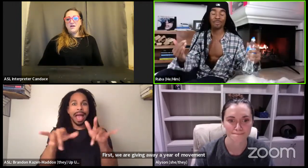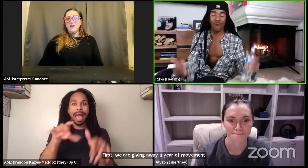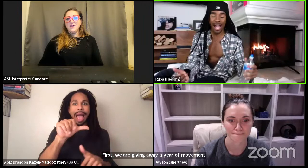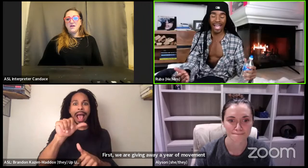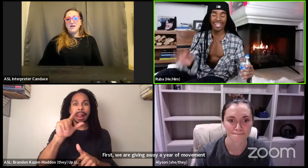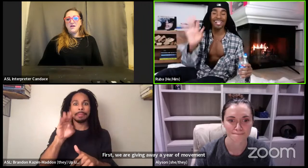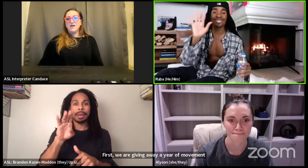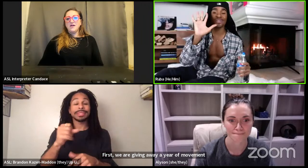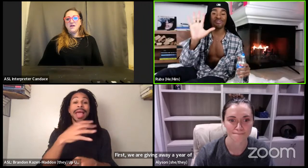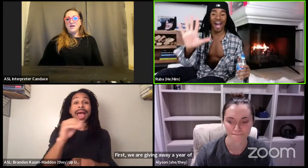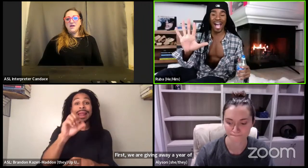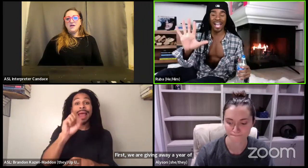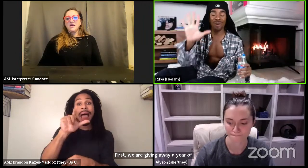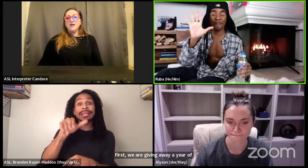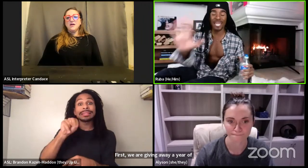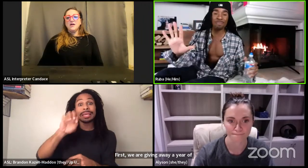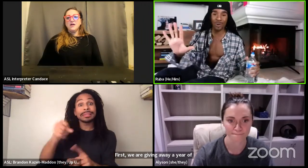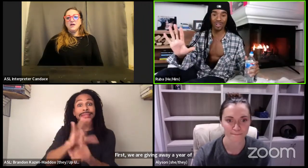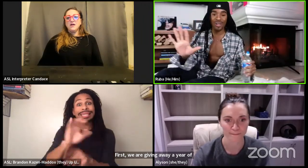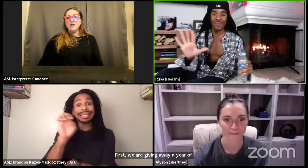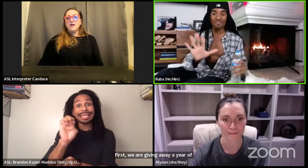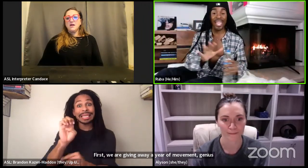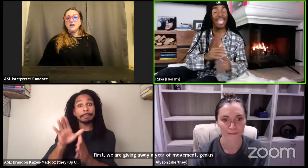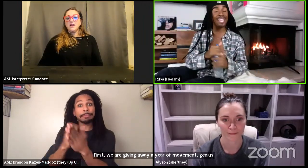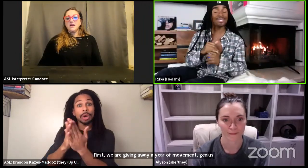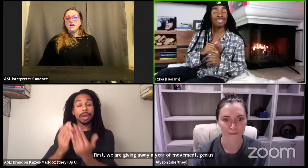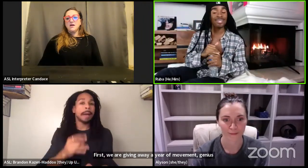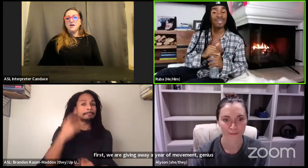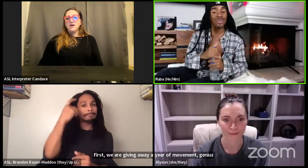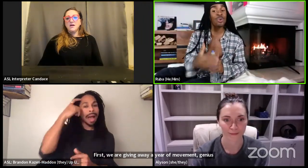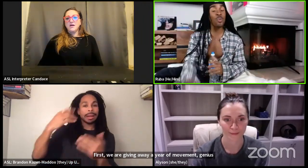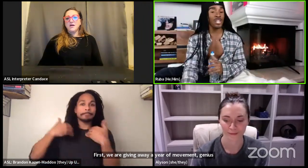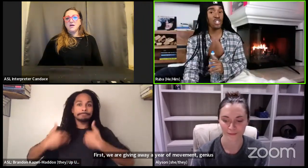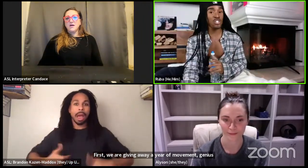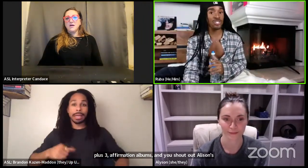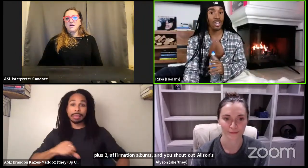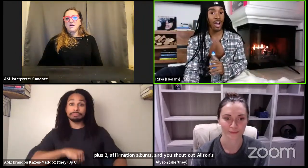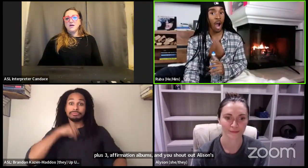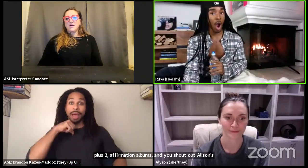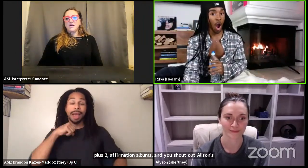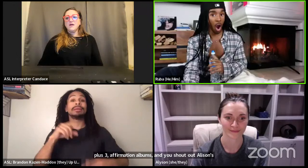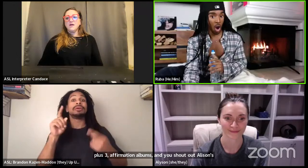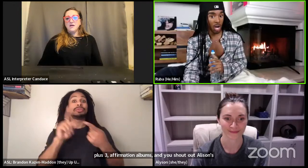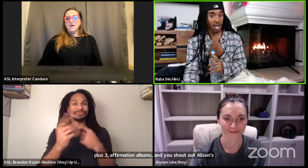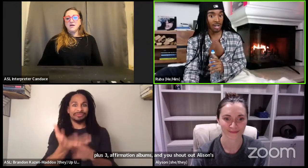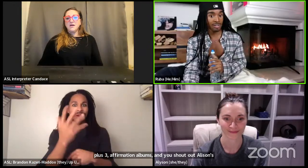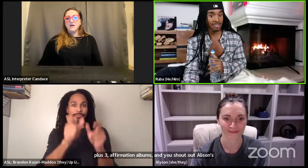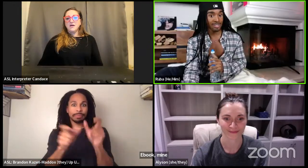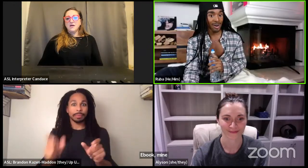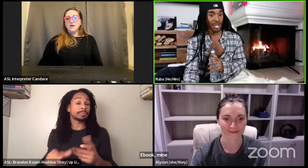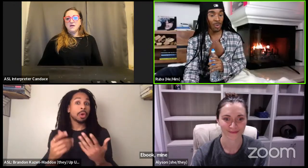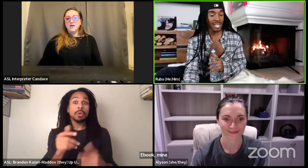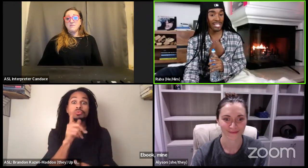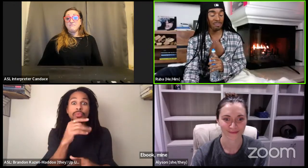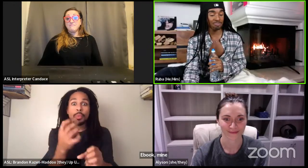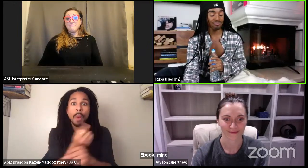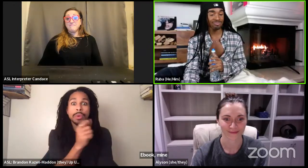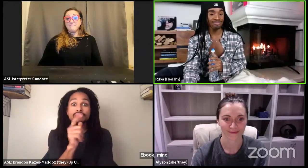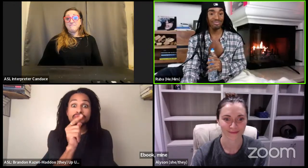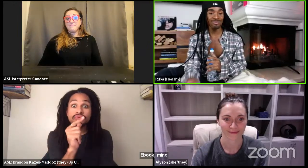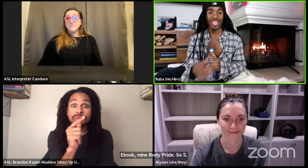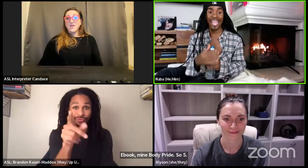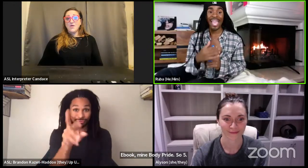Body, Pride, to 5 people. And the winners are y'all ready?